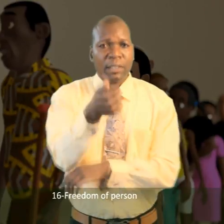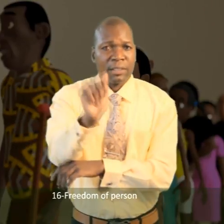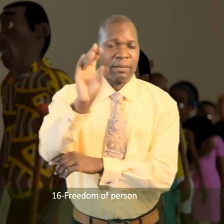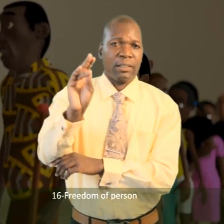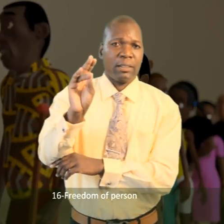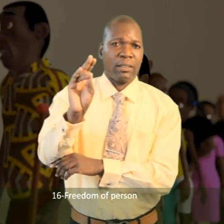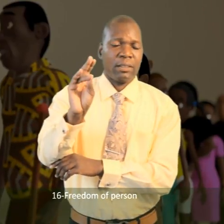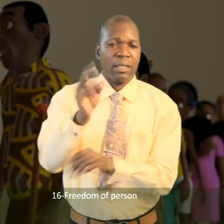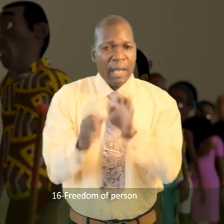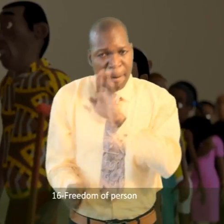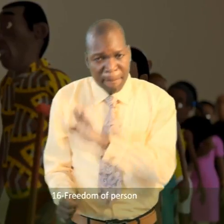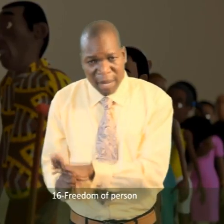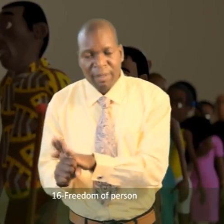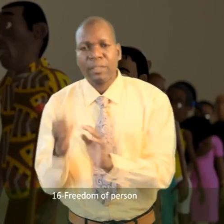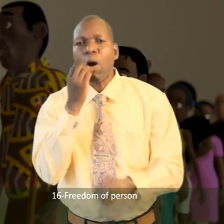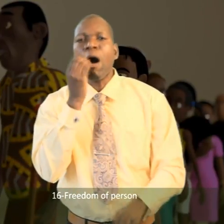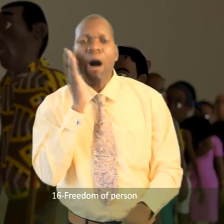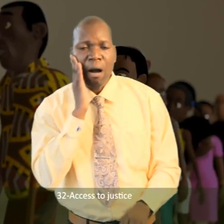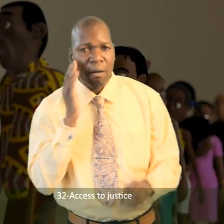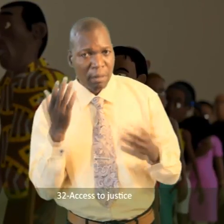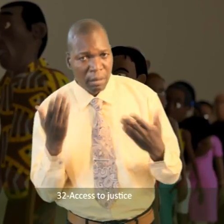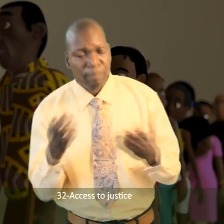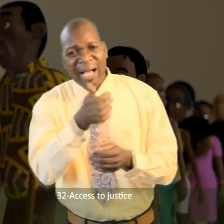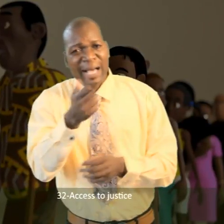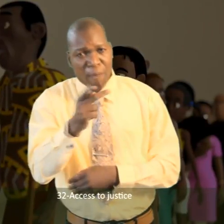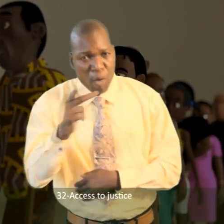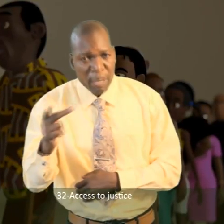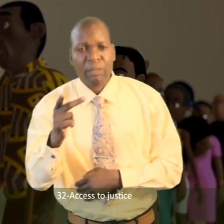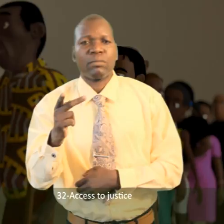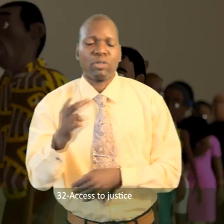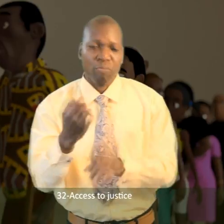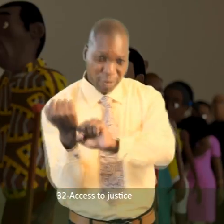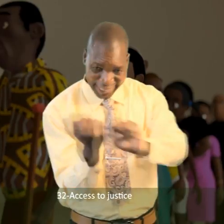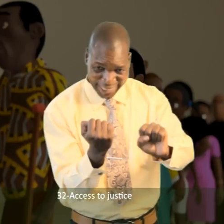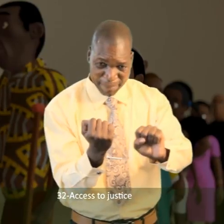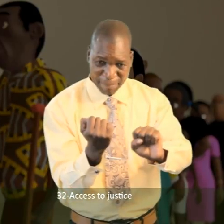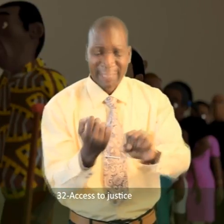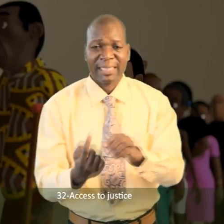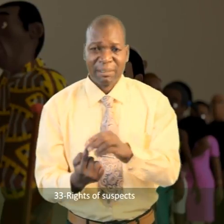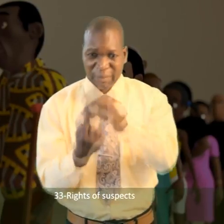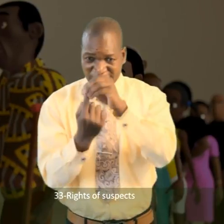16, freedom of person. 32, access to justice.